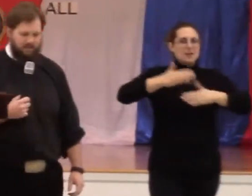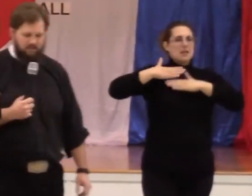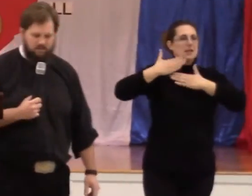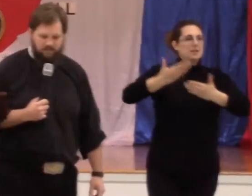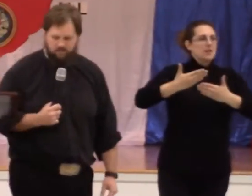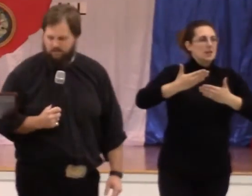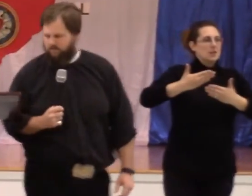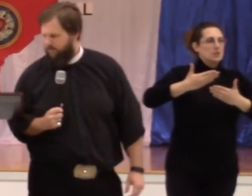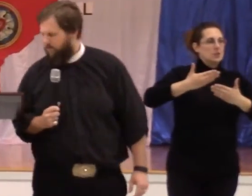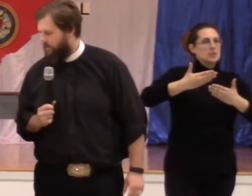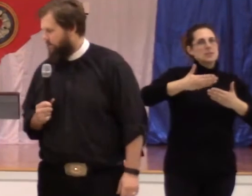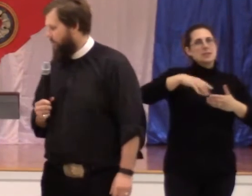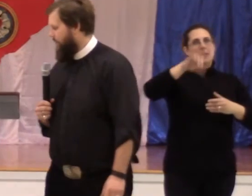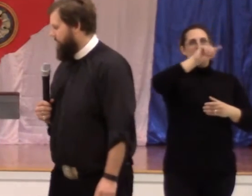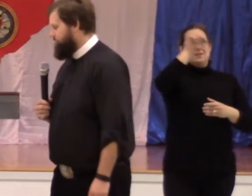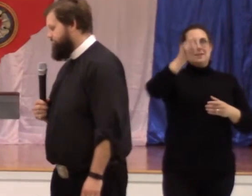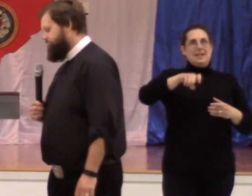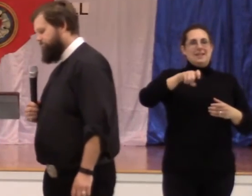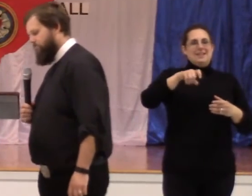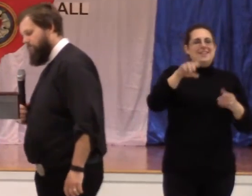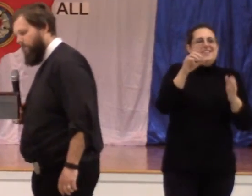as the Texas District.